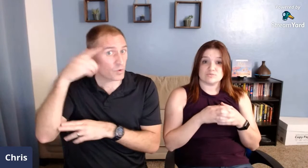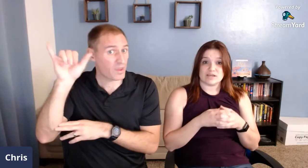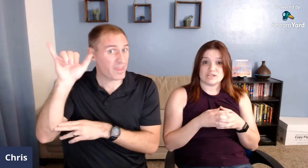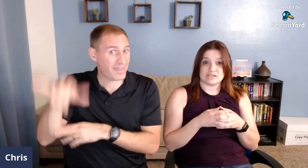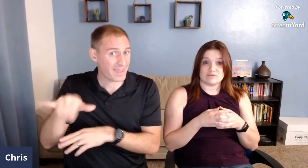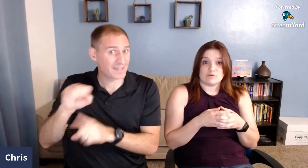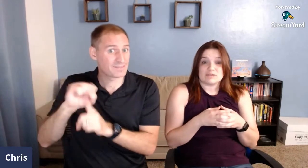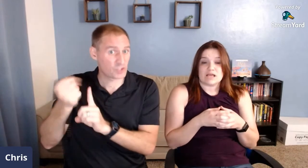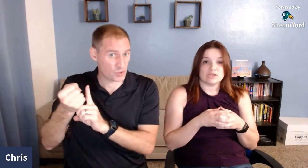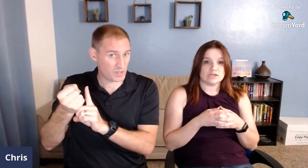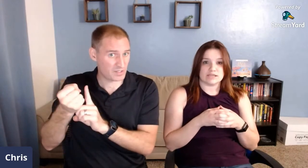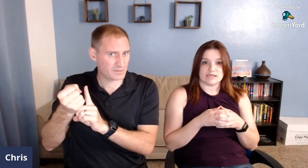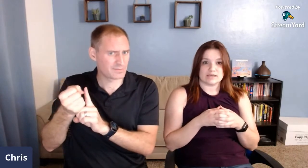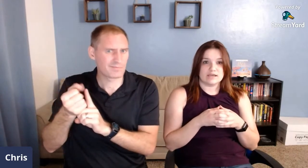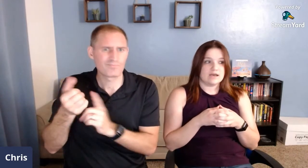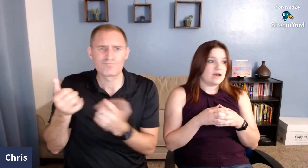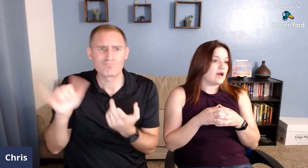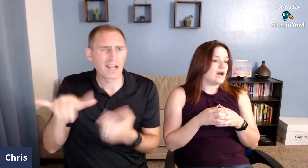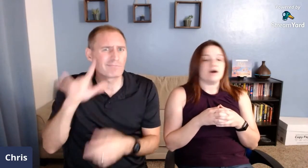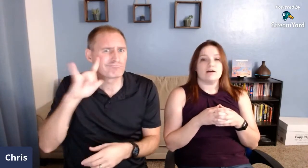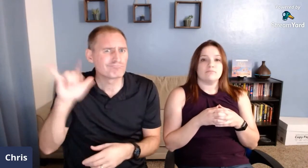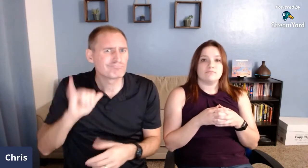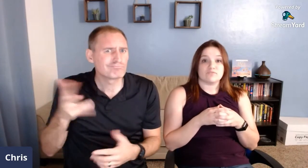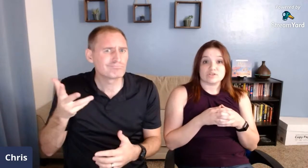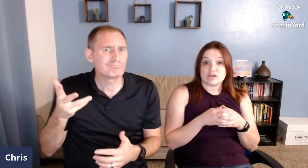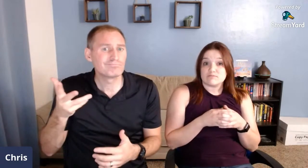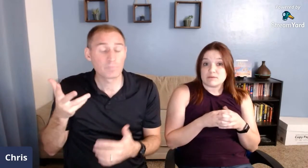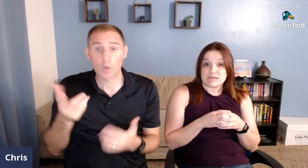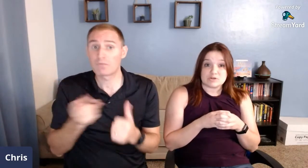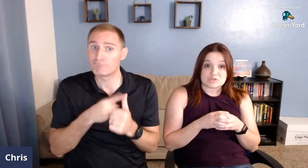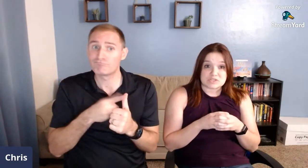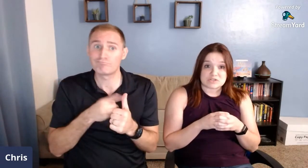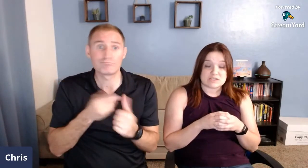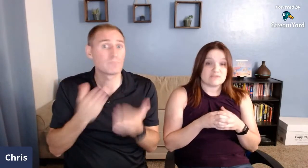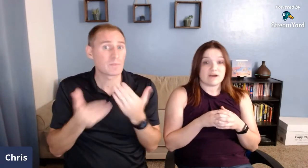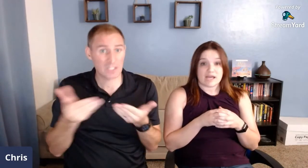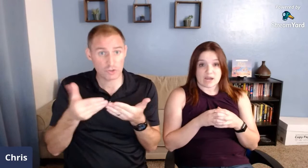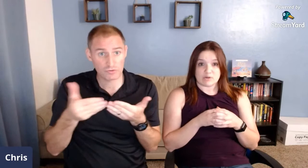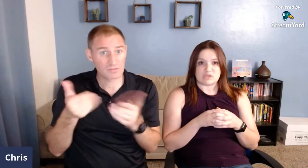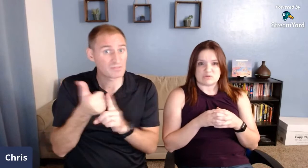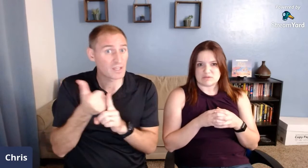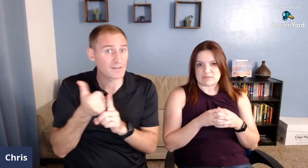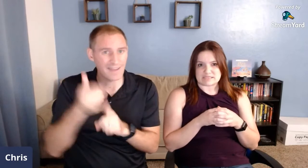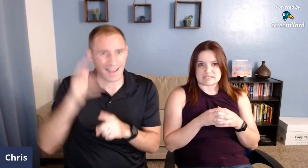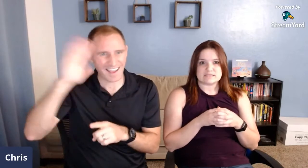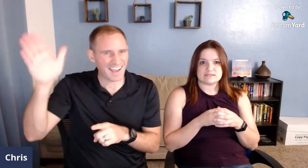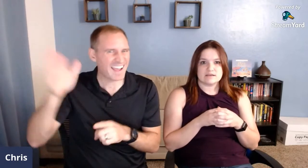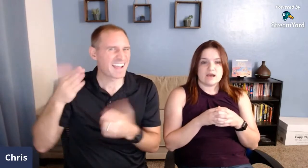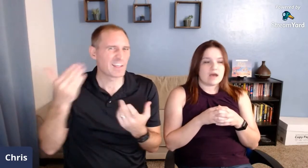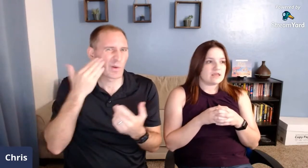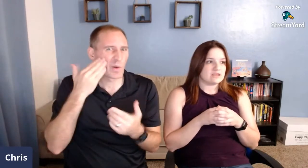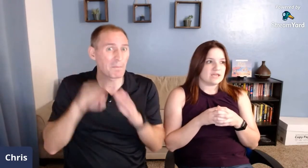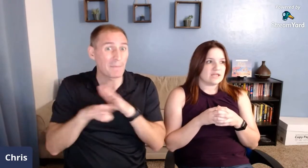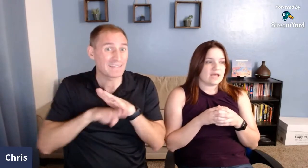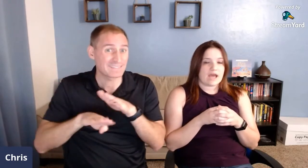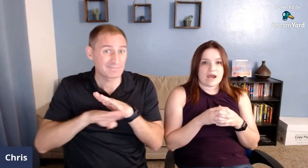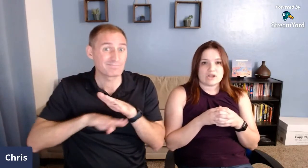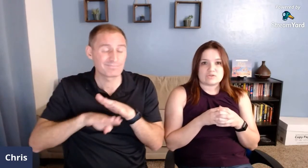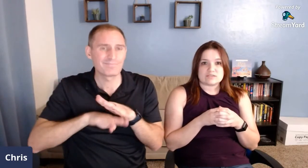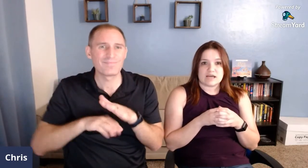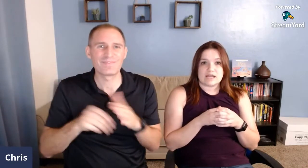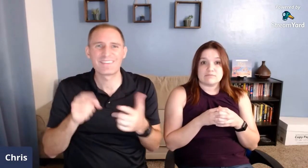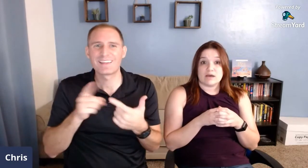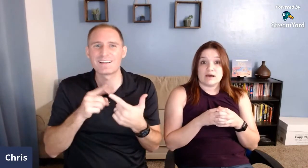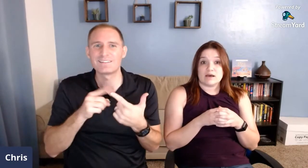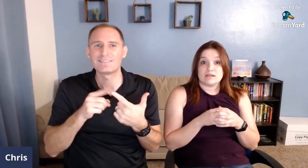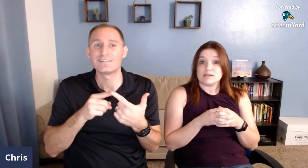that situation. What would that look like? First off, maybe introducing yourself. Hi, how are you? The basics. Then how